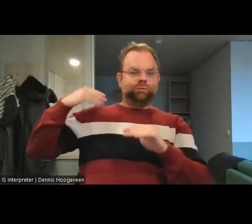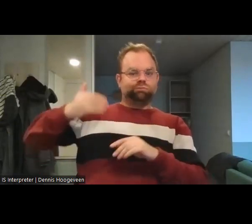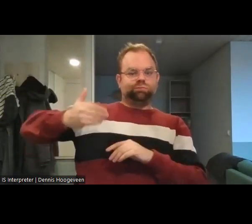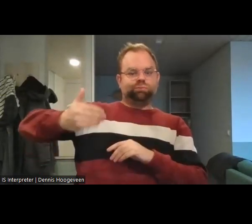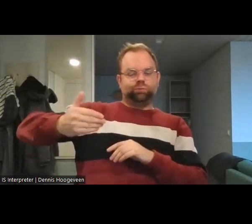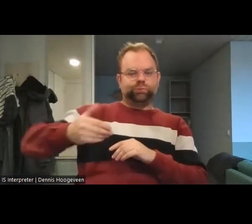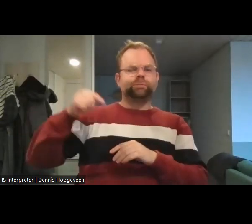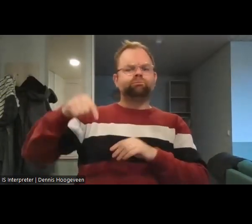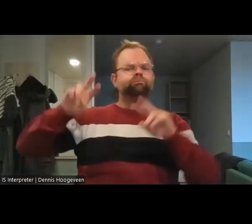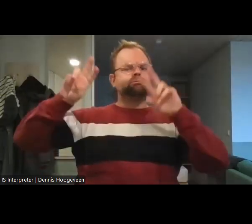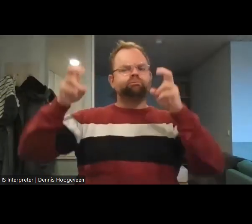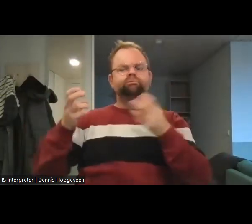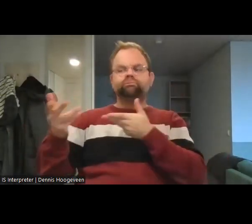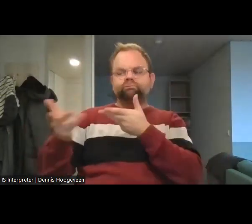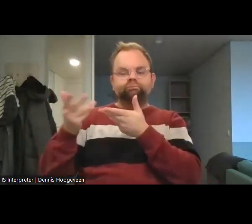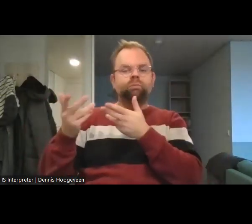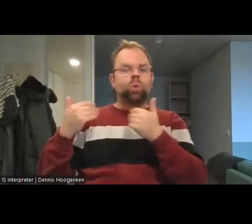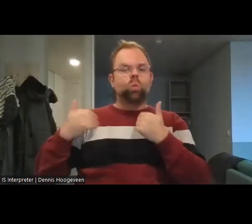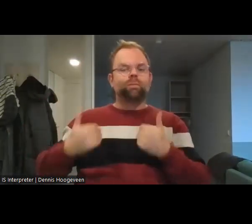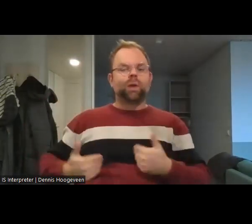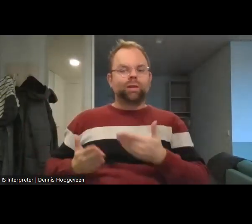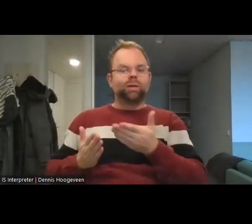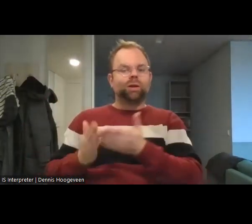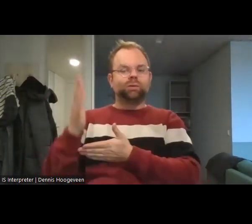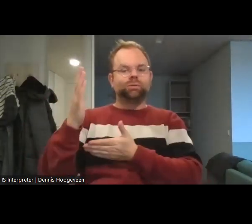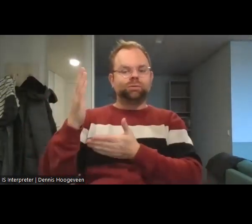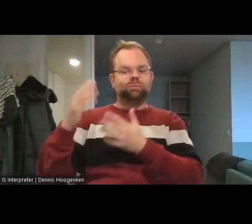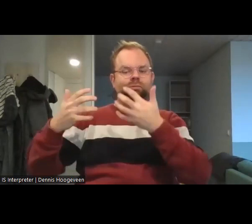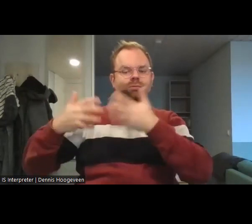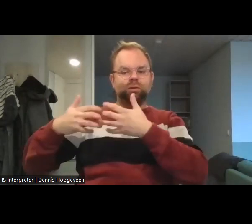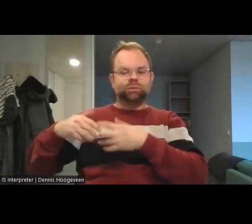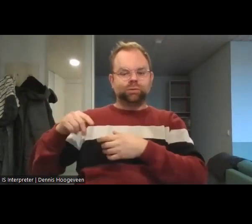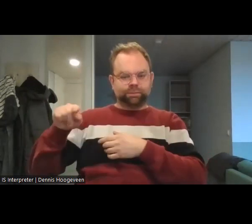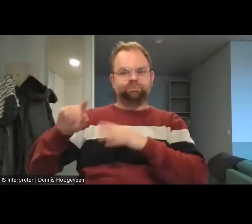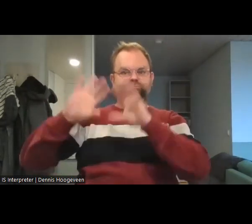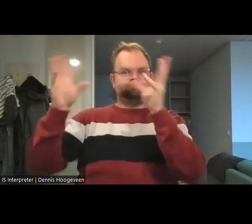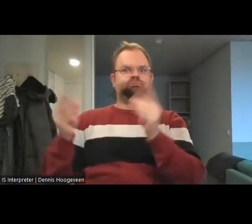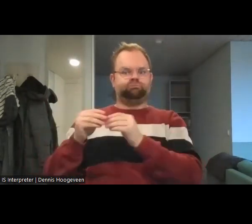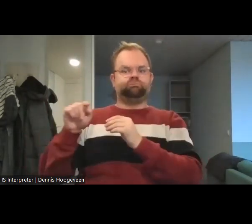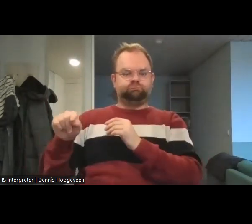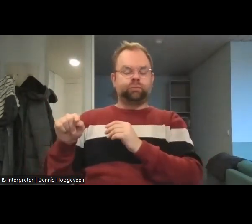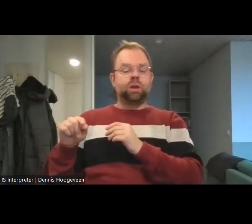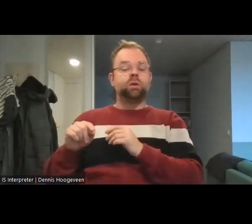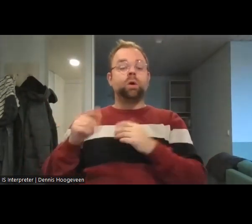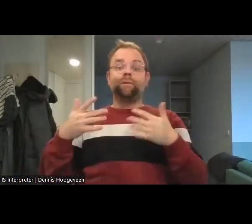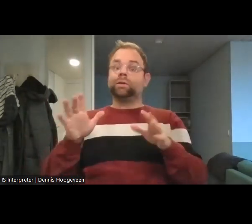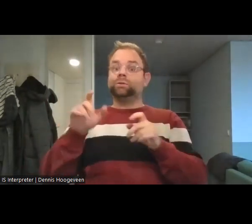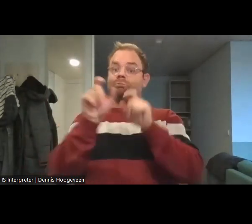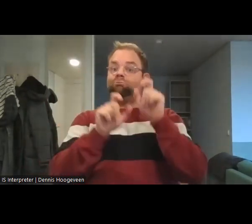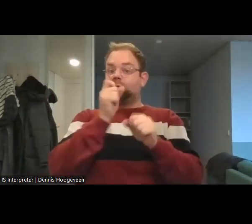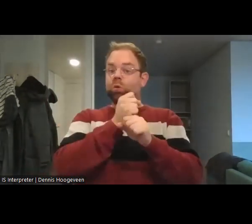colleagues from UNHCR and from the International Disability Alliance